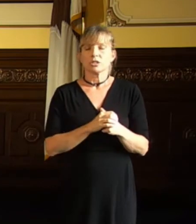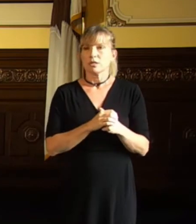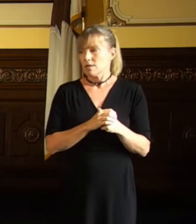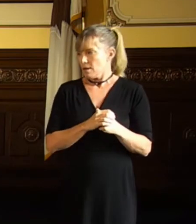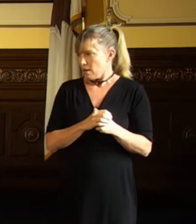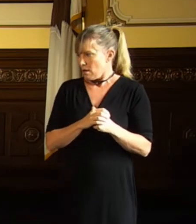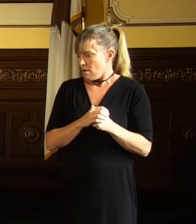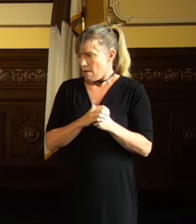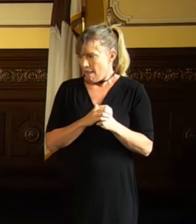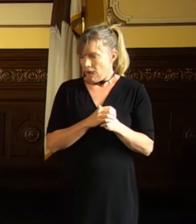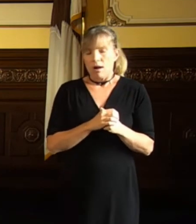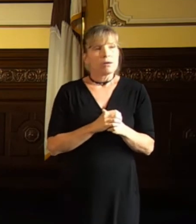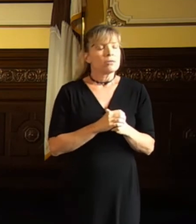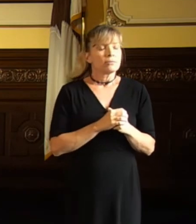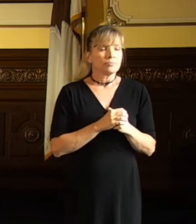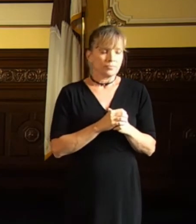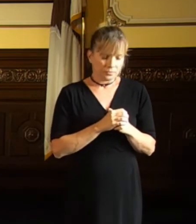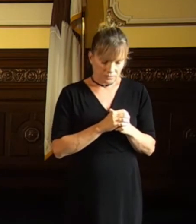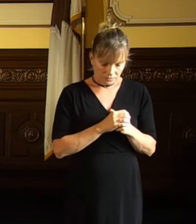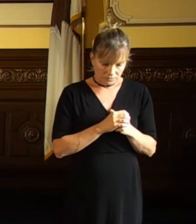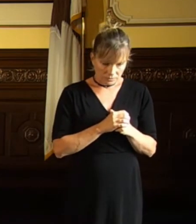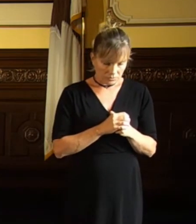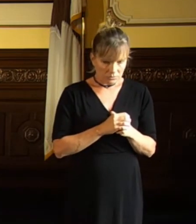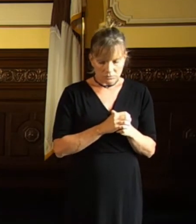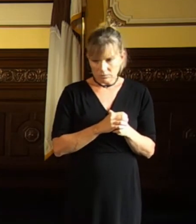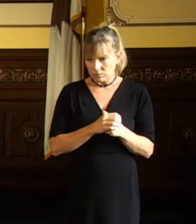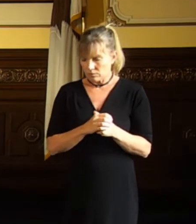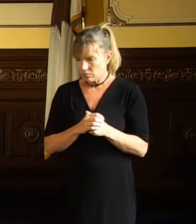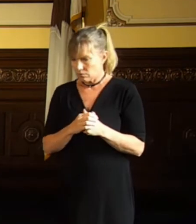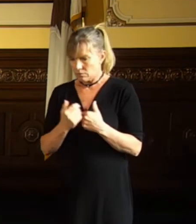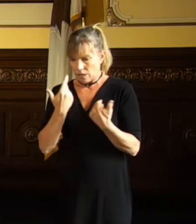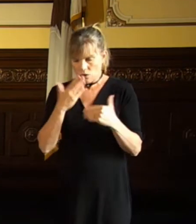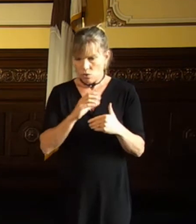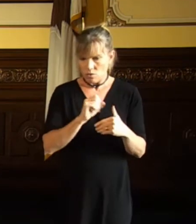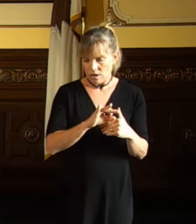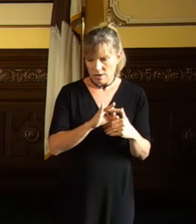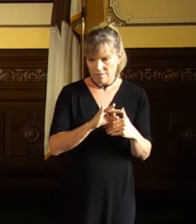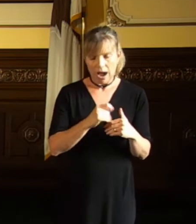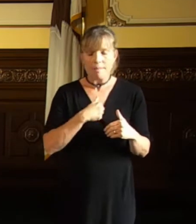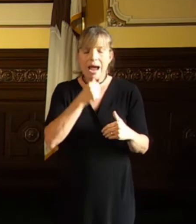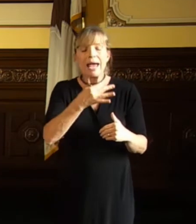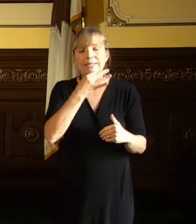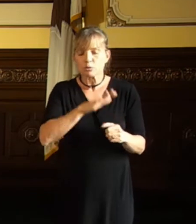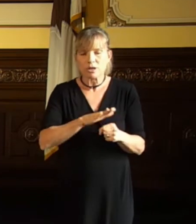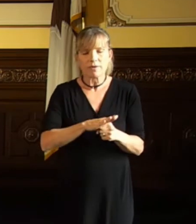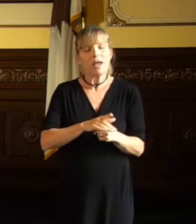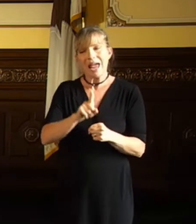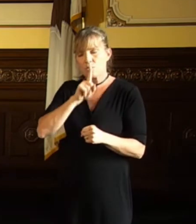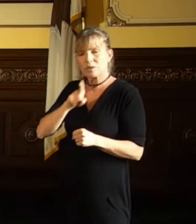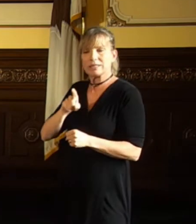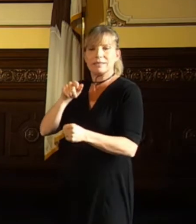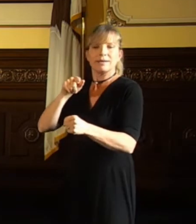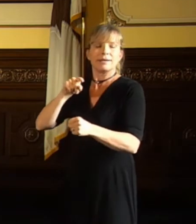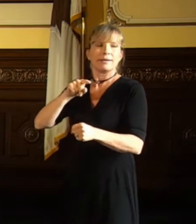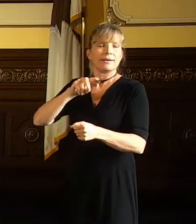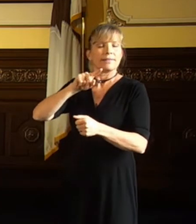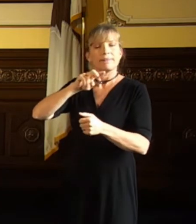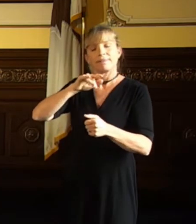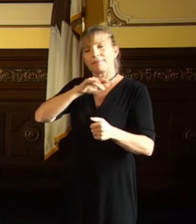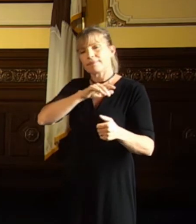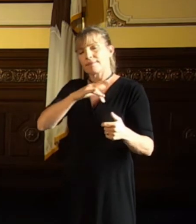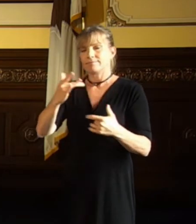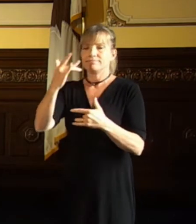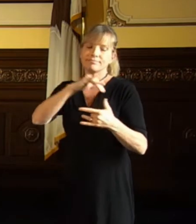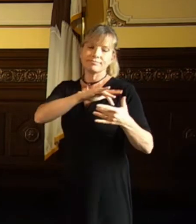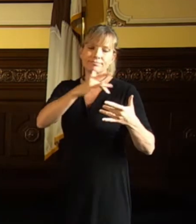I think people, I don't know whether there will be one. I'm not an expert enough, and frankly, the epidemiologists don't